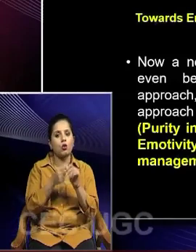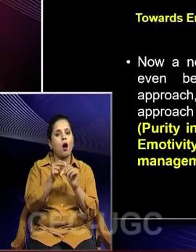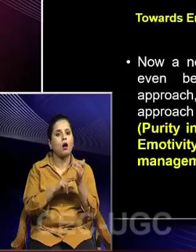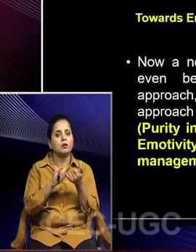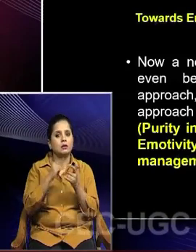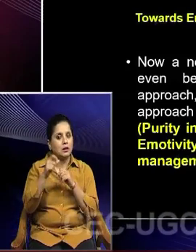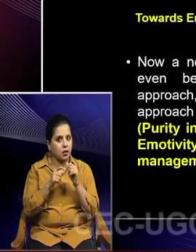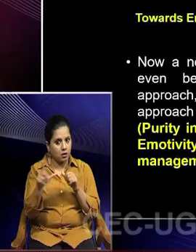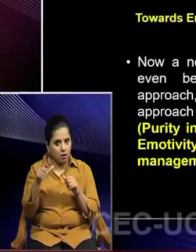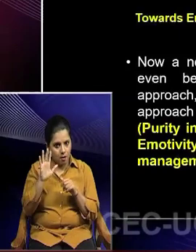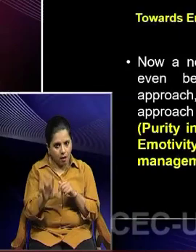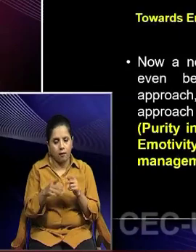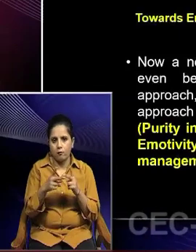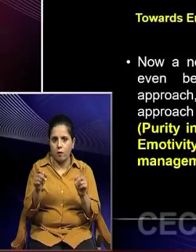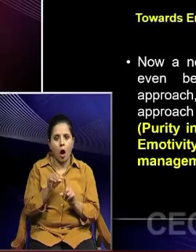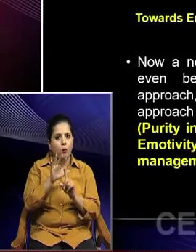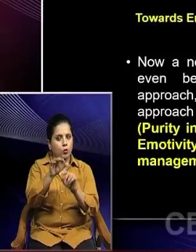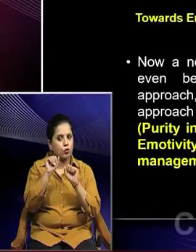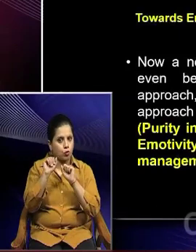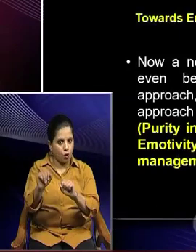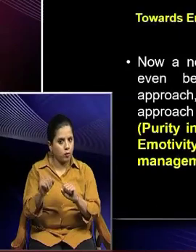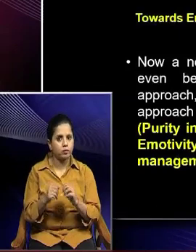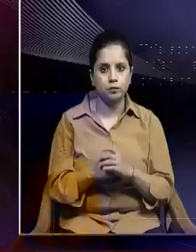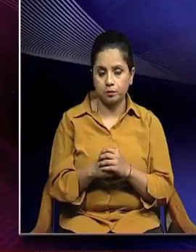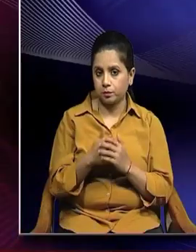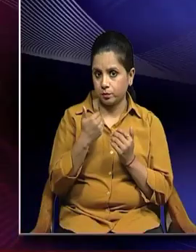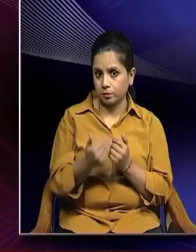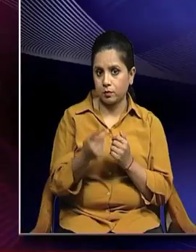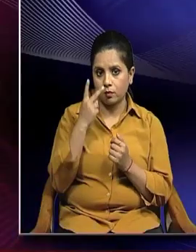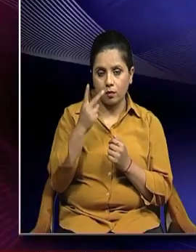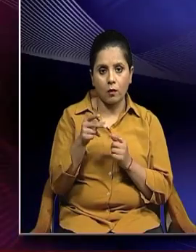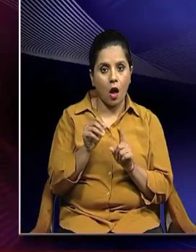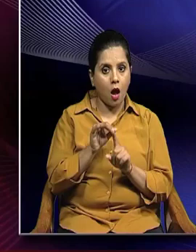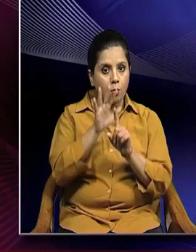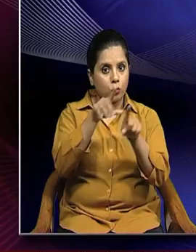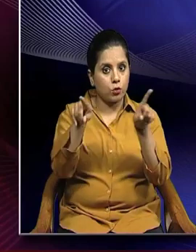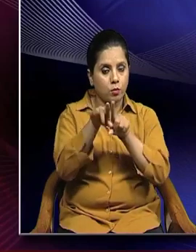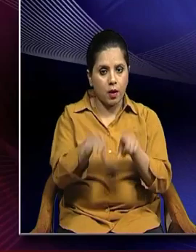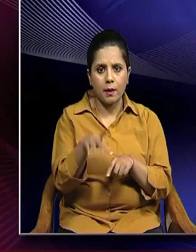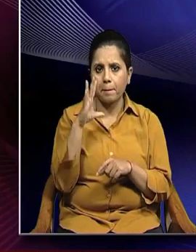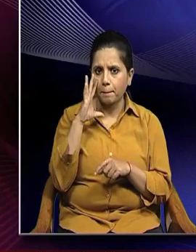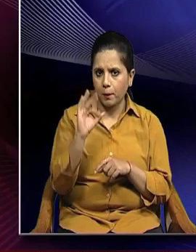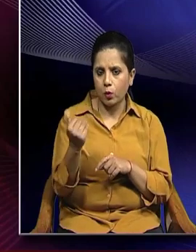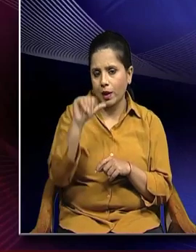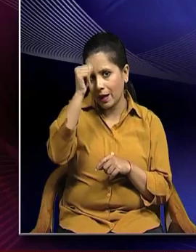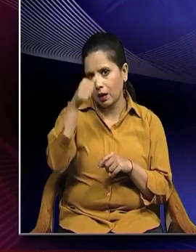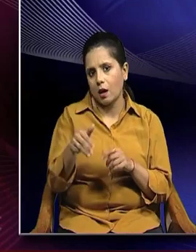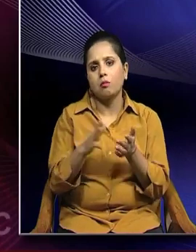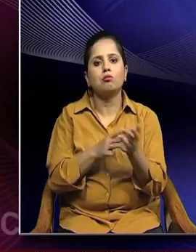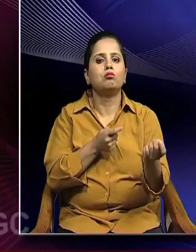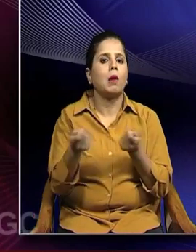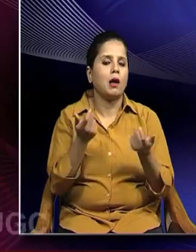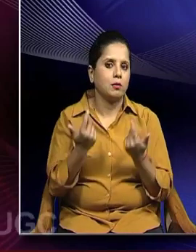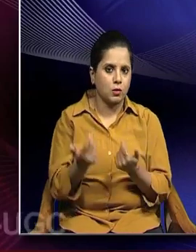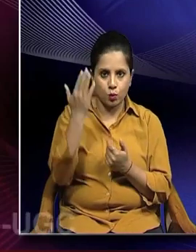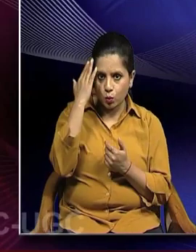on transcendental approach. So, this approach is also the essence of the Indian management, because